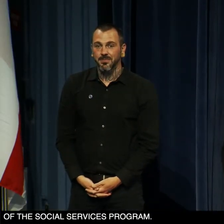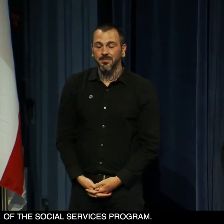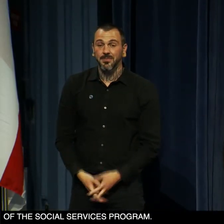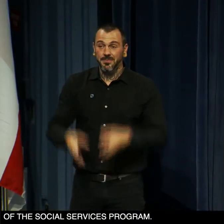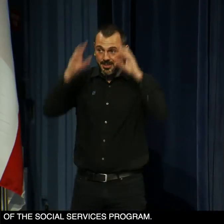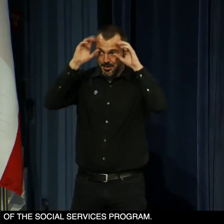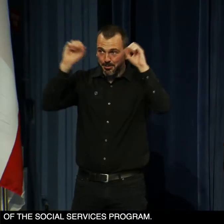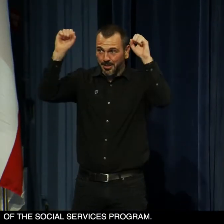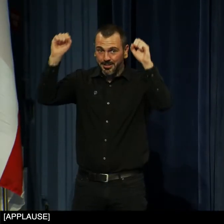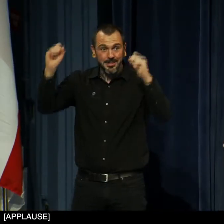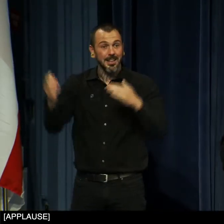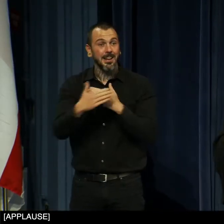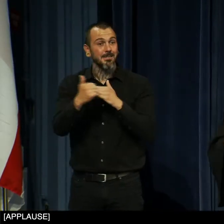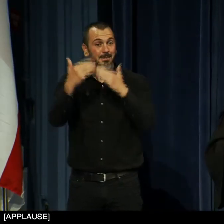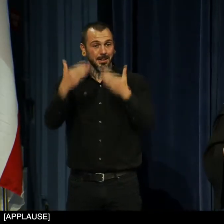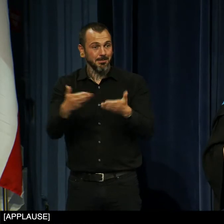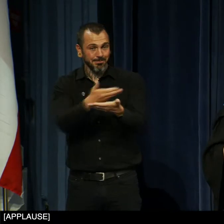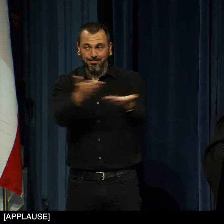Allie McDonald.